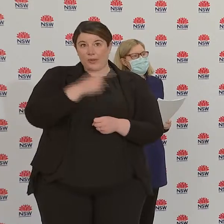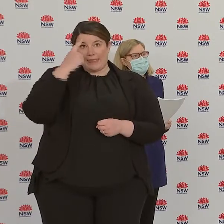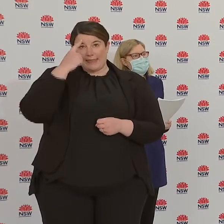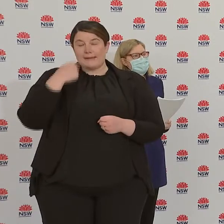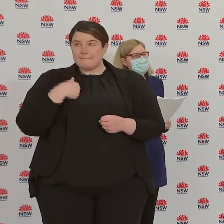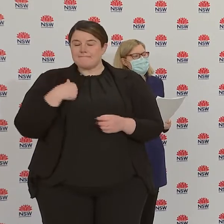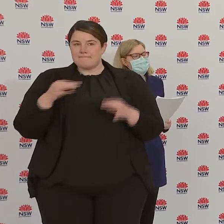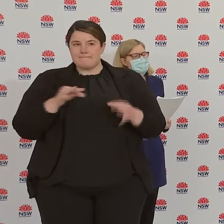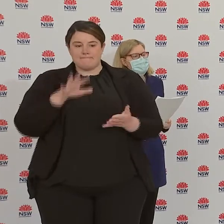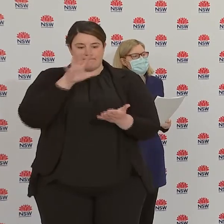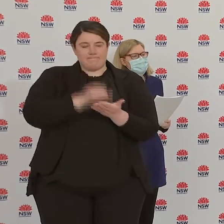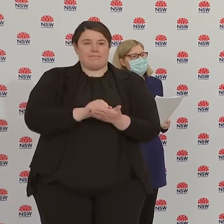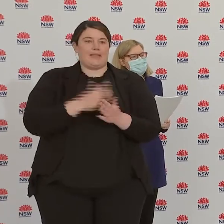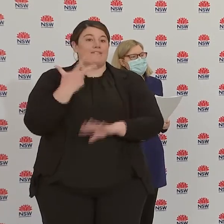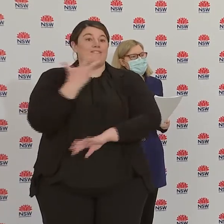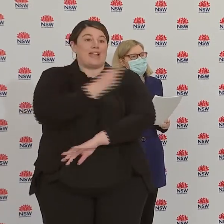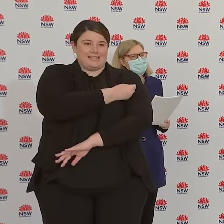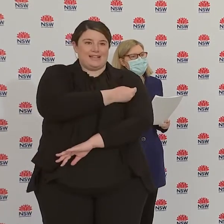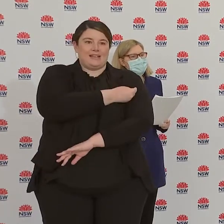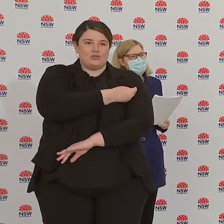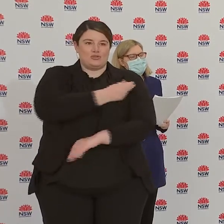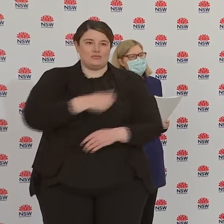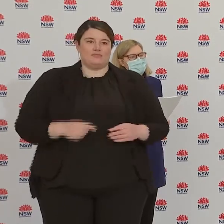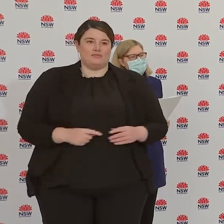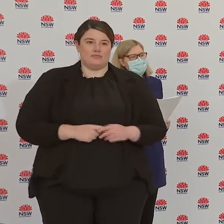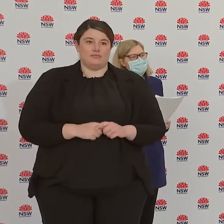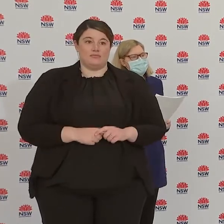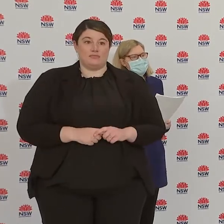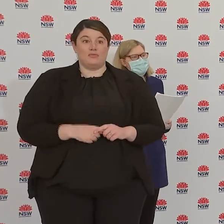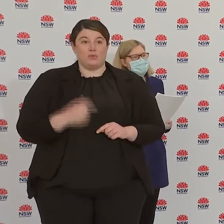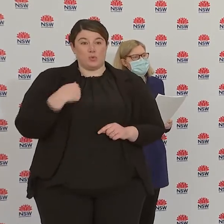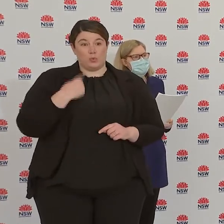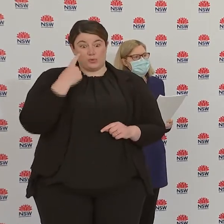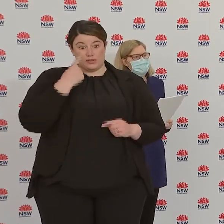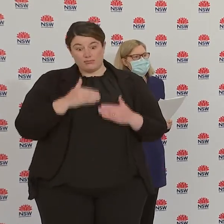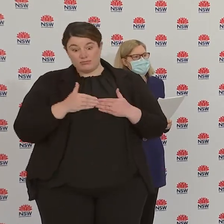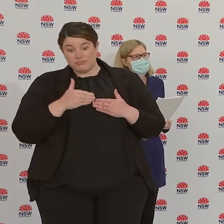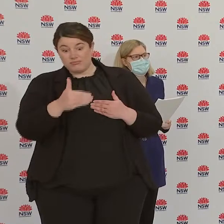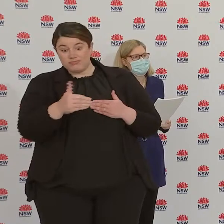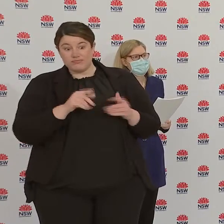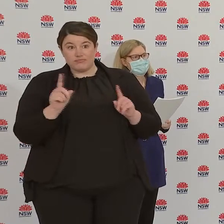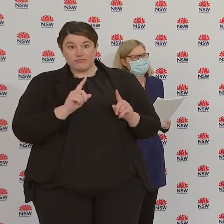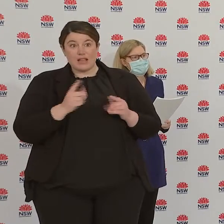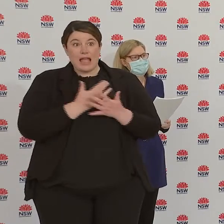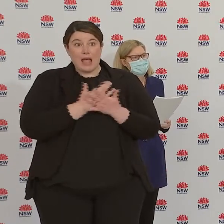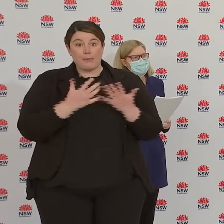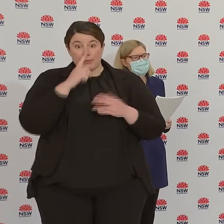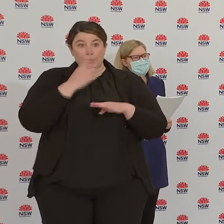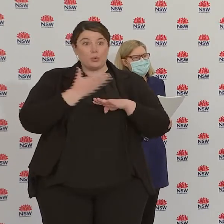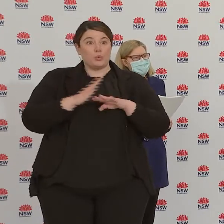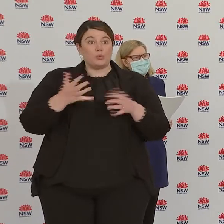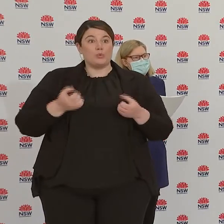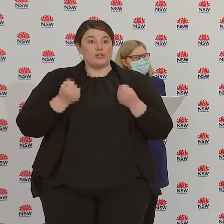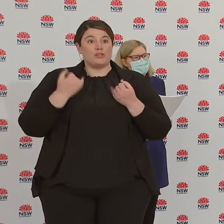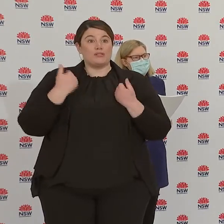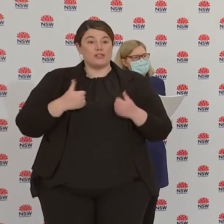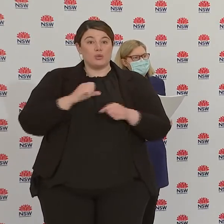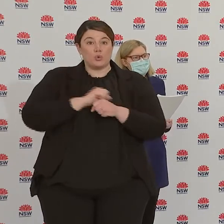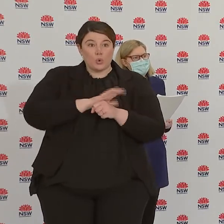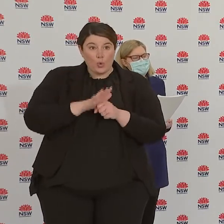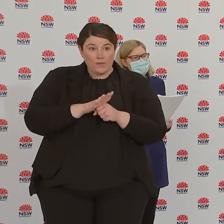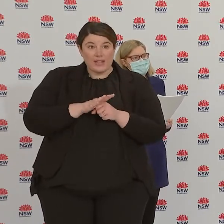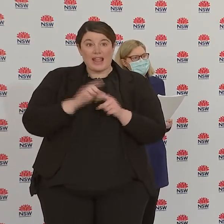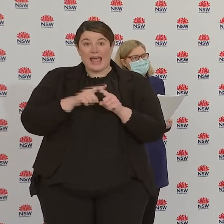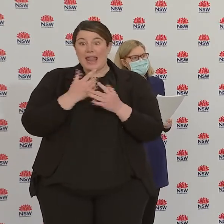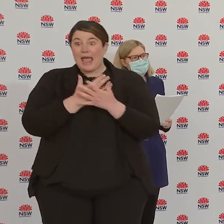vaccinated? It will be a combination of seeing where the case numbers are in a month's time, as well as the rate of vaccination that determines what